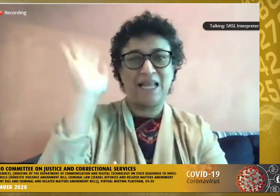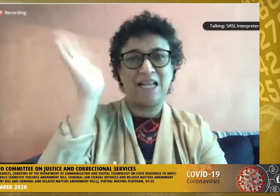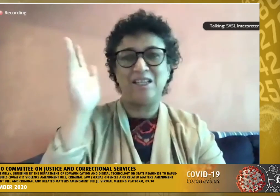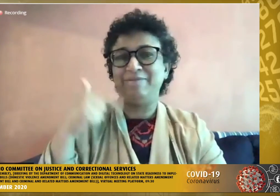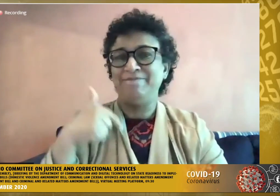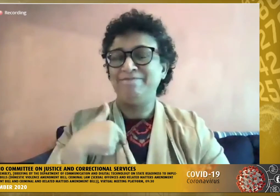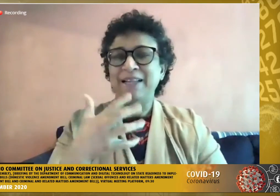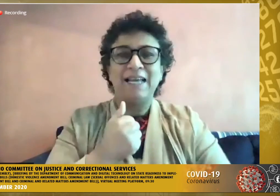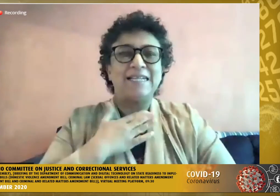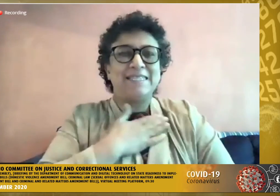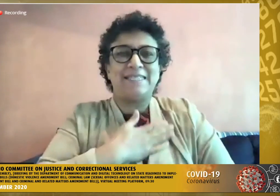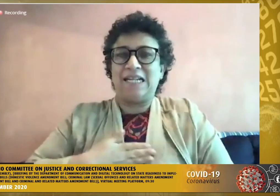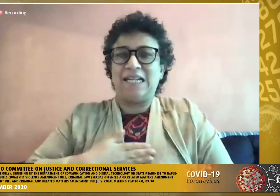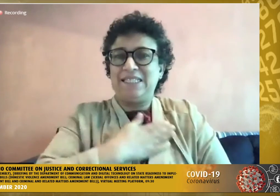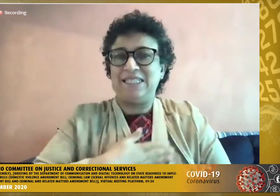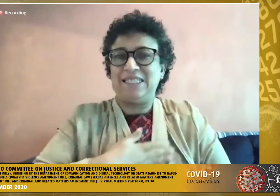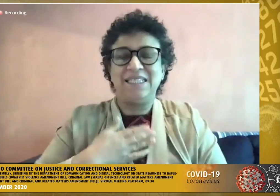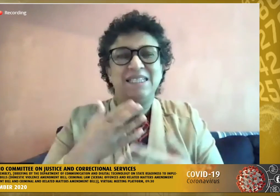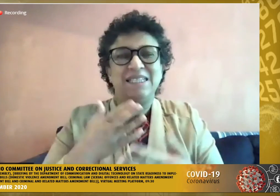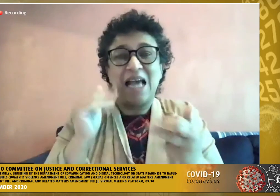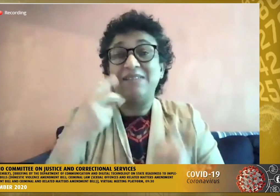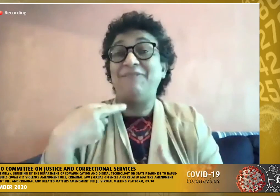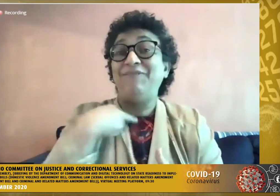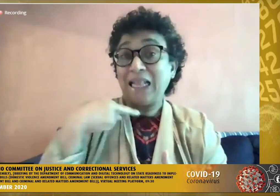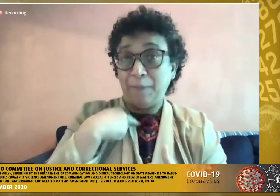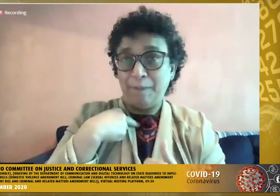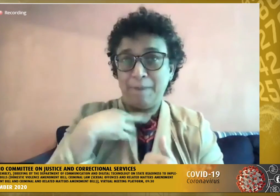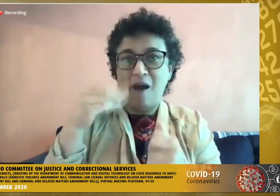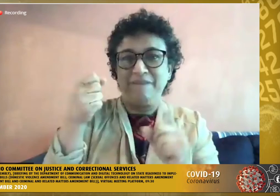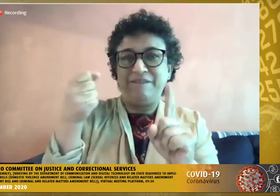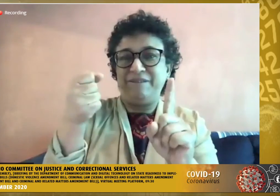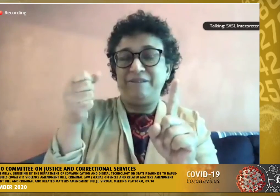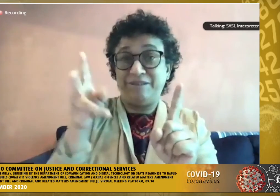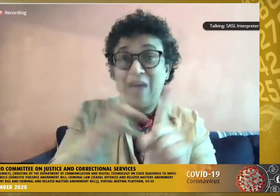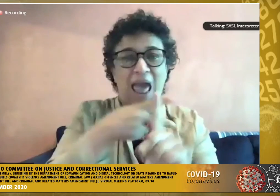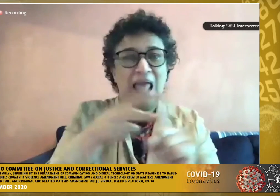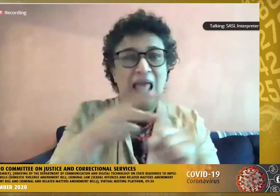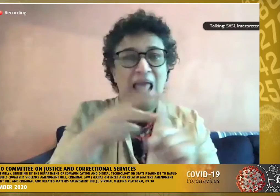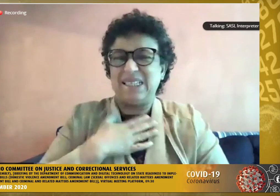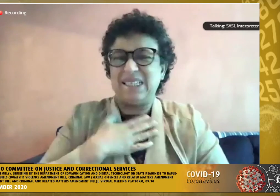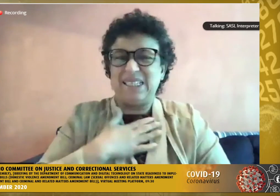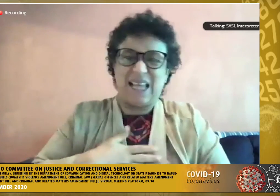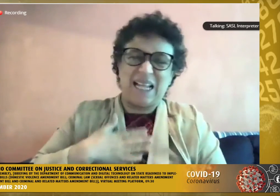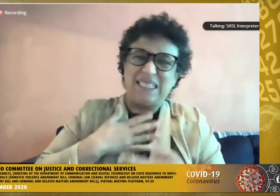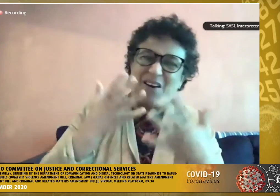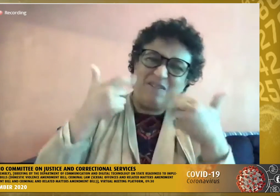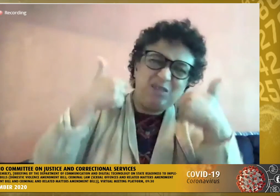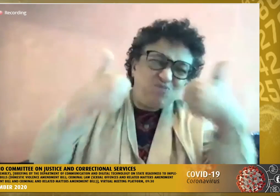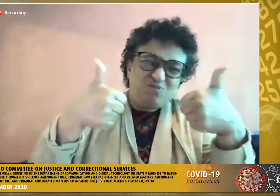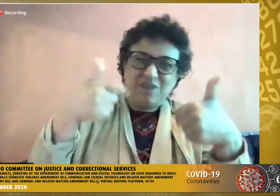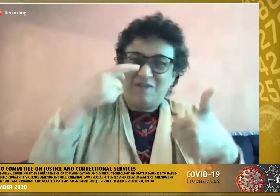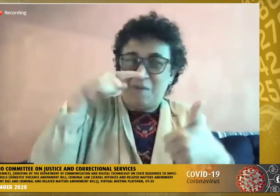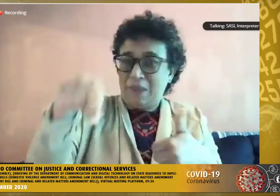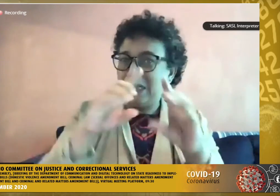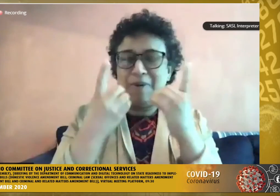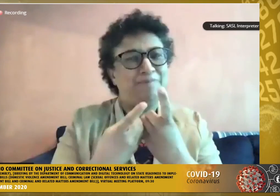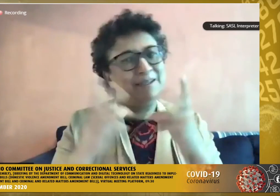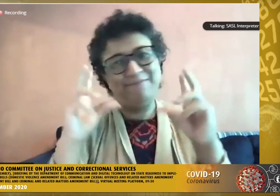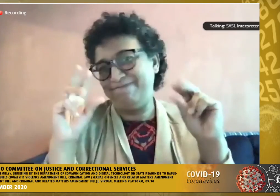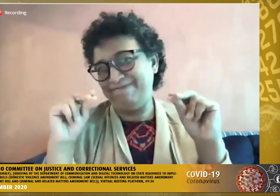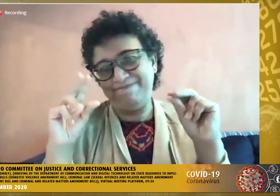because if I were a victim and I had to hear this presentation, I, you know, as a victim of